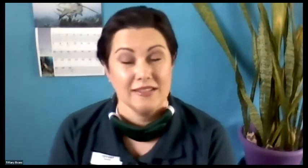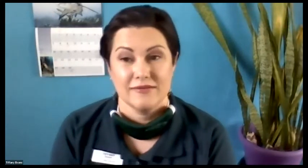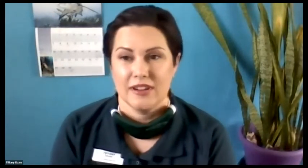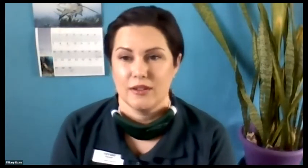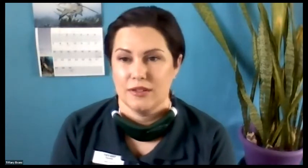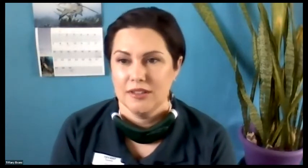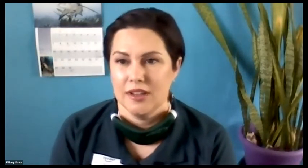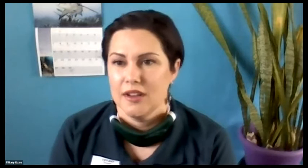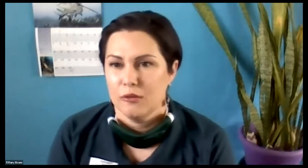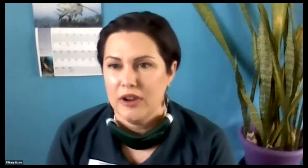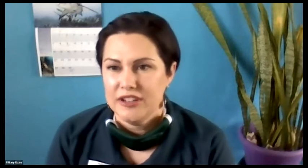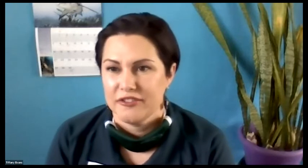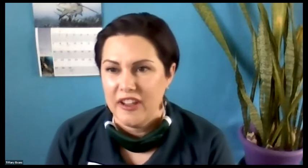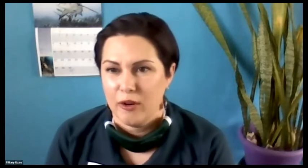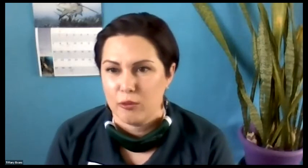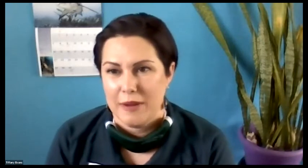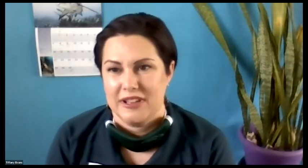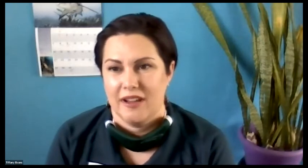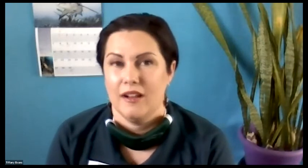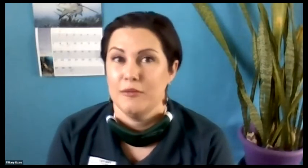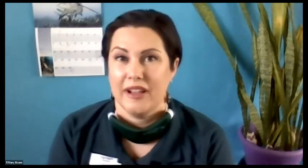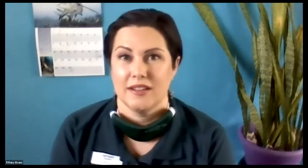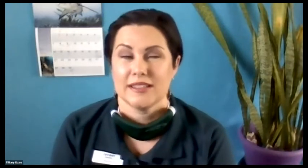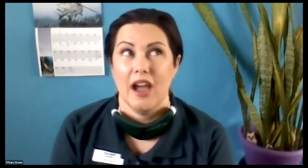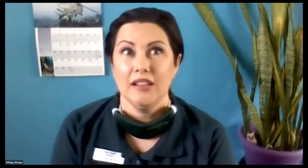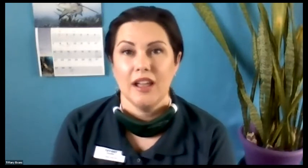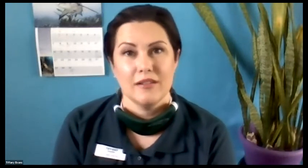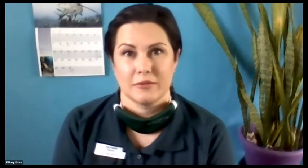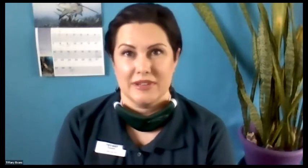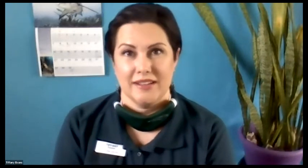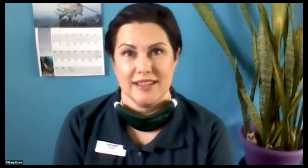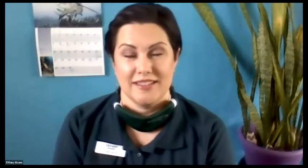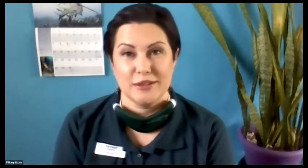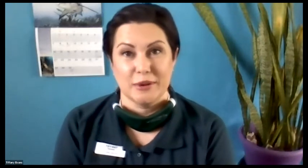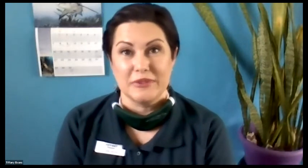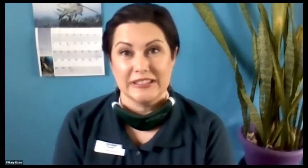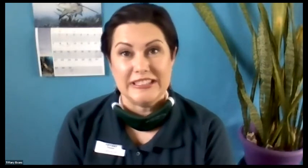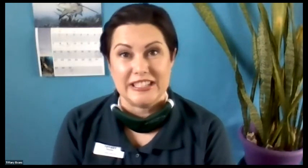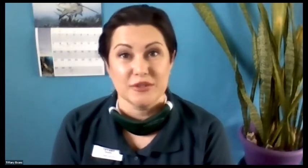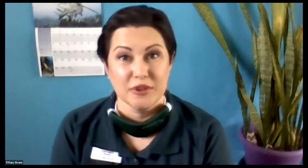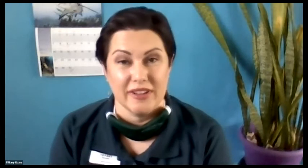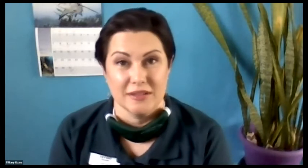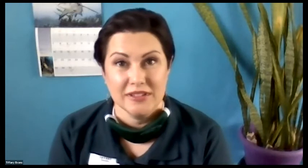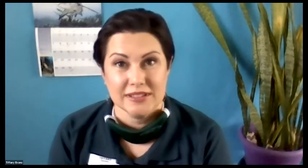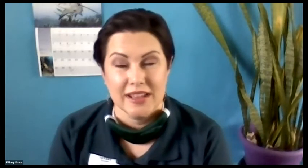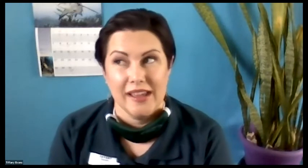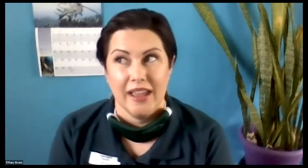Very cool. What is your favorite reptile? Oh my goodness. I love reptiles. I think they're a really neat group of animals, and it's